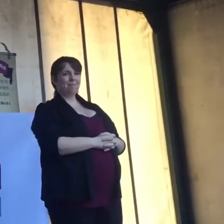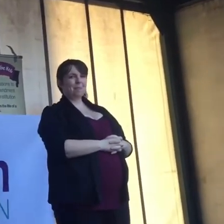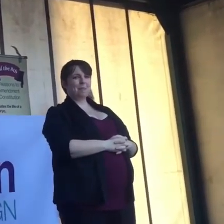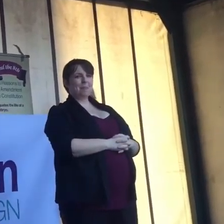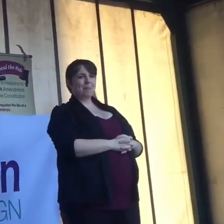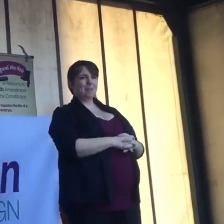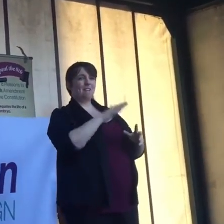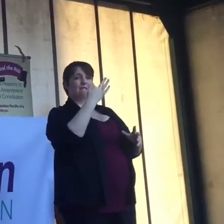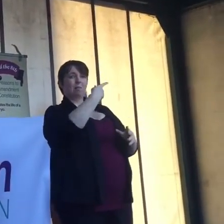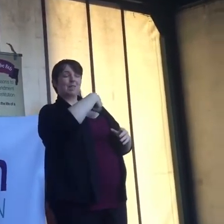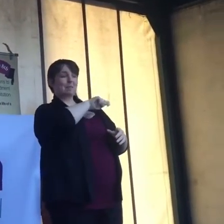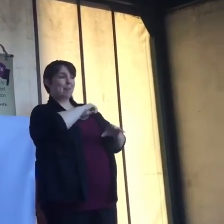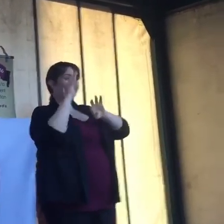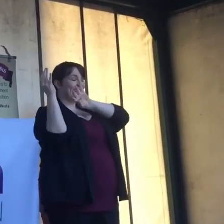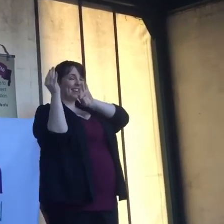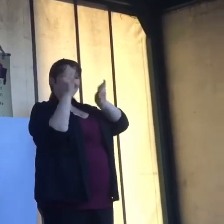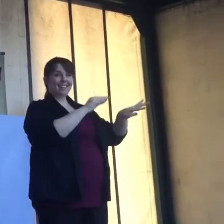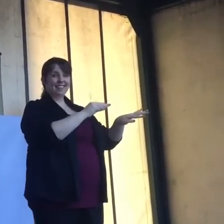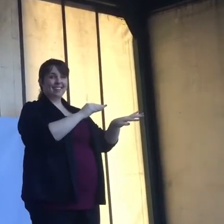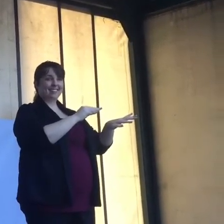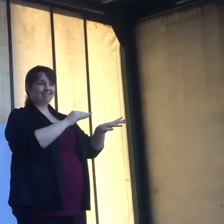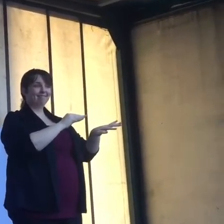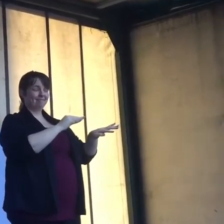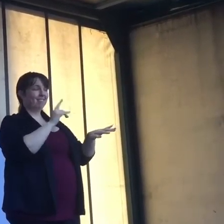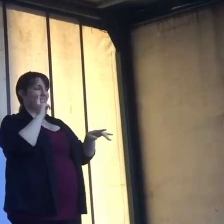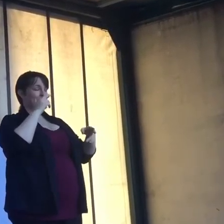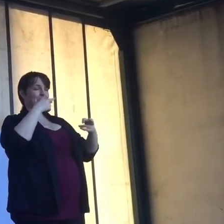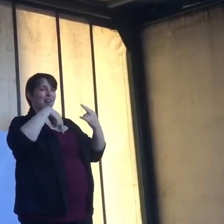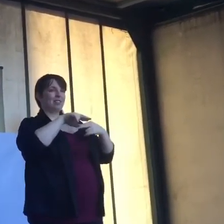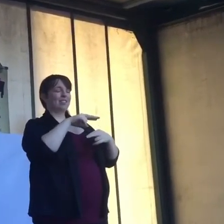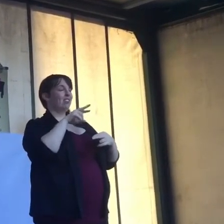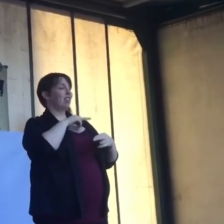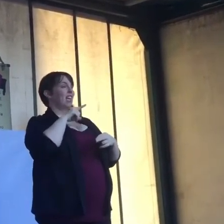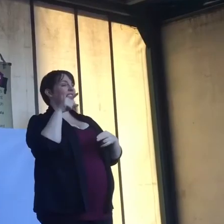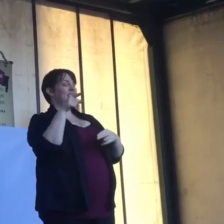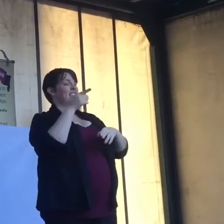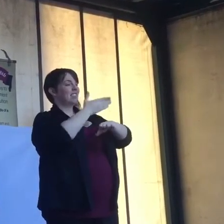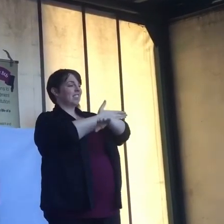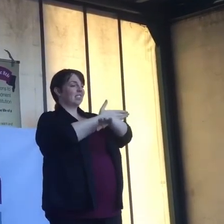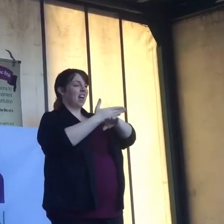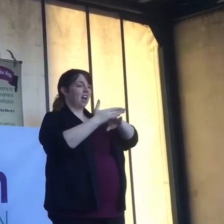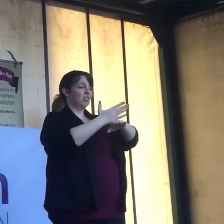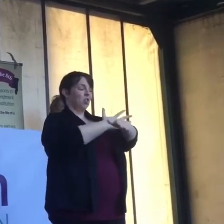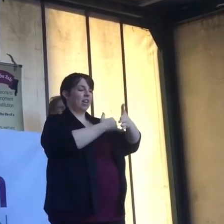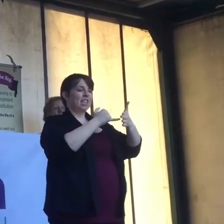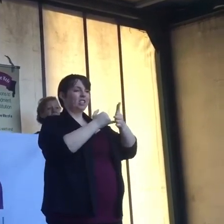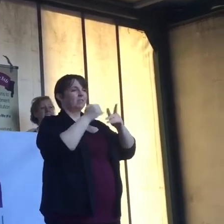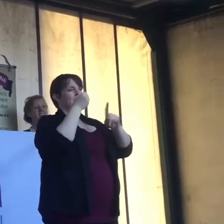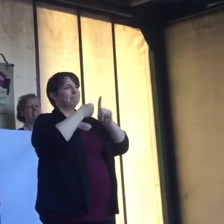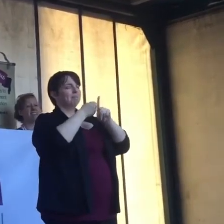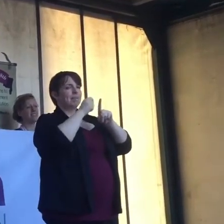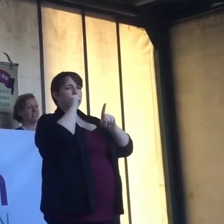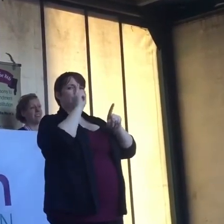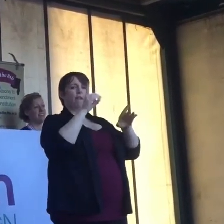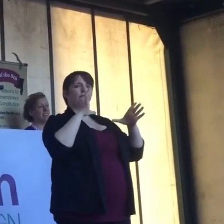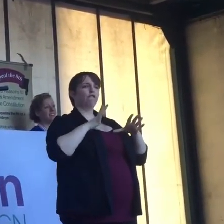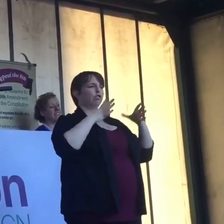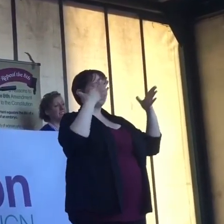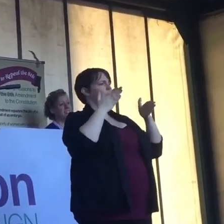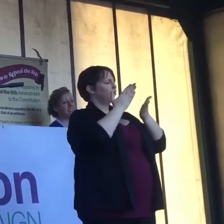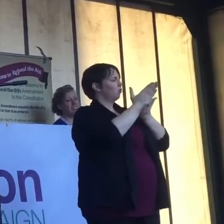So in Spain, check this out as well online. They basically started an organisation and a campaign called the Freedom